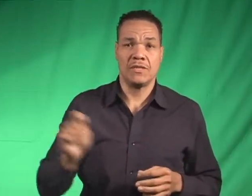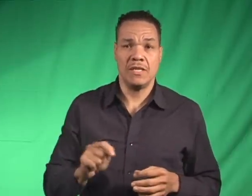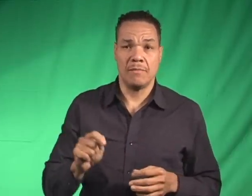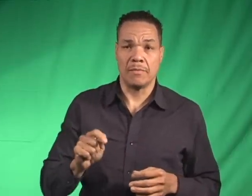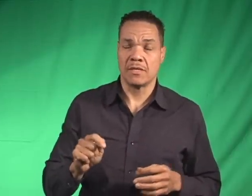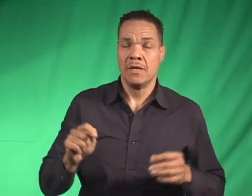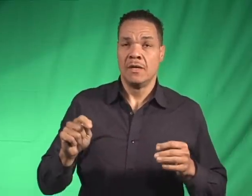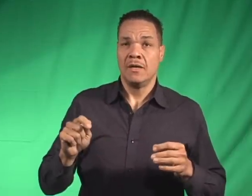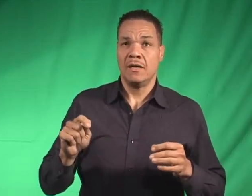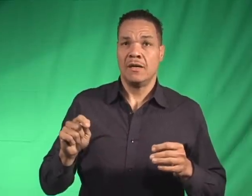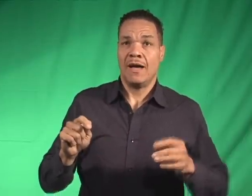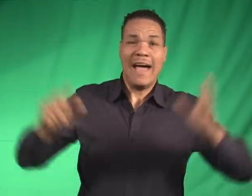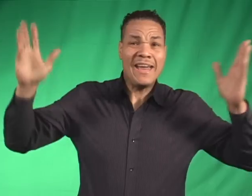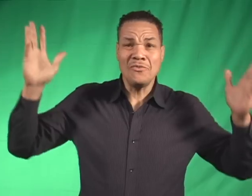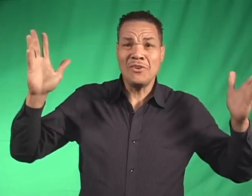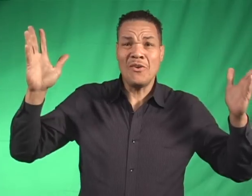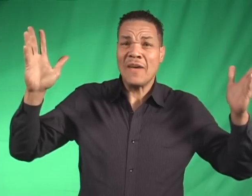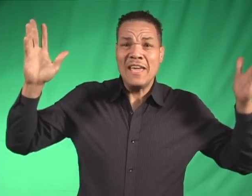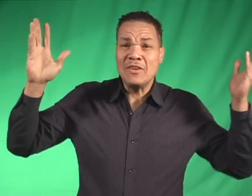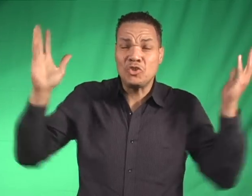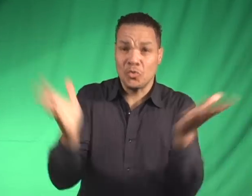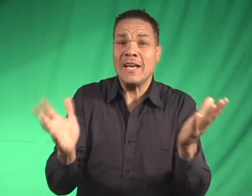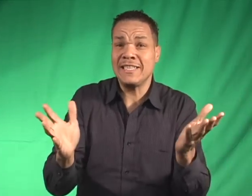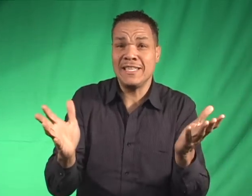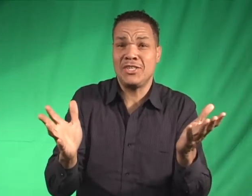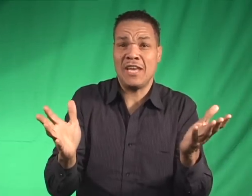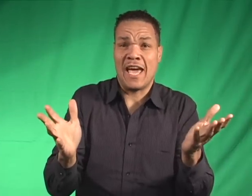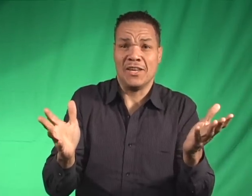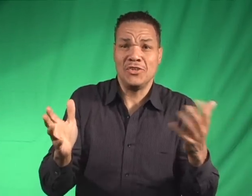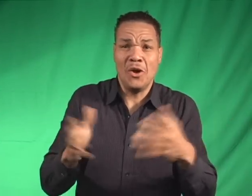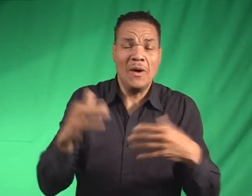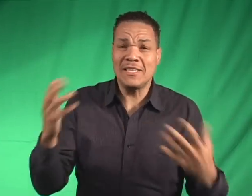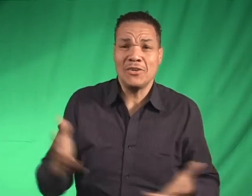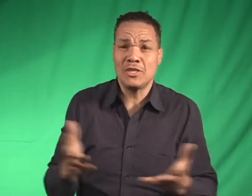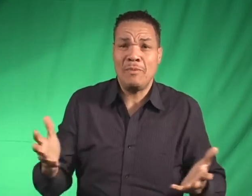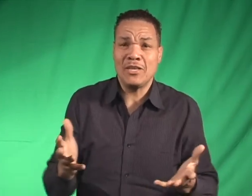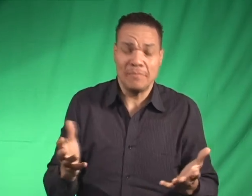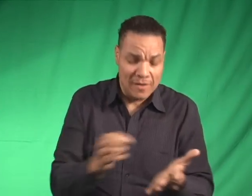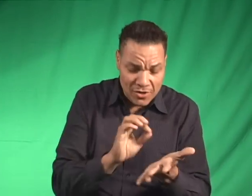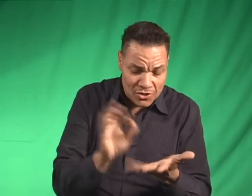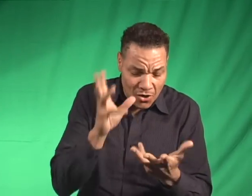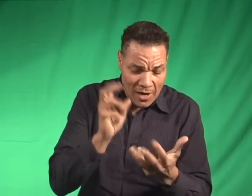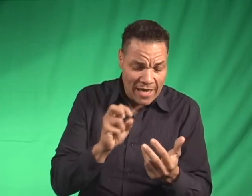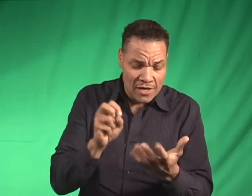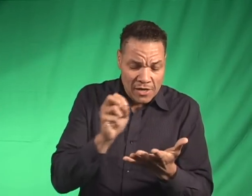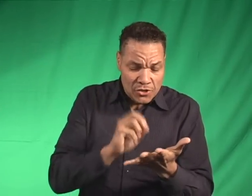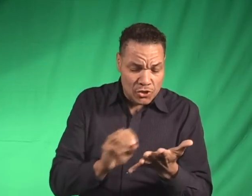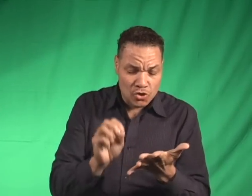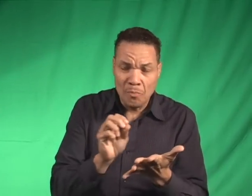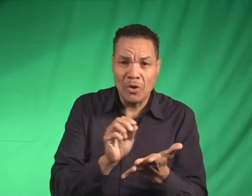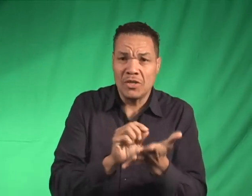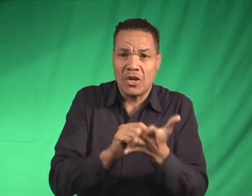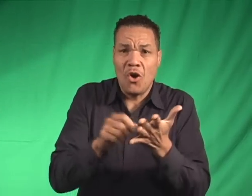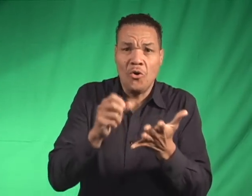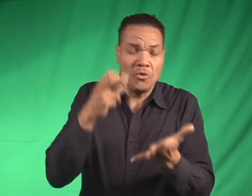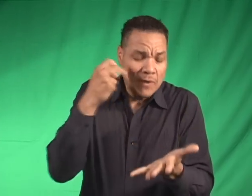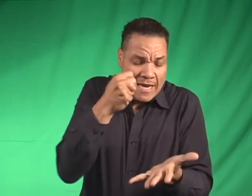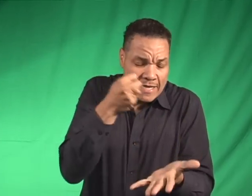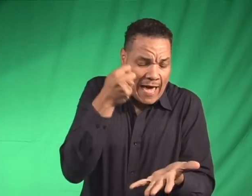team members. I don't know if I even trust this challenge. You know, what's so special about it? There's no, like, super decoder ring that I